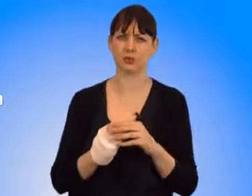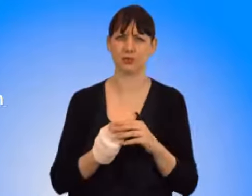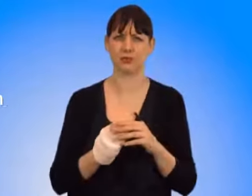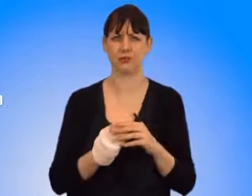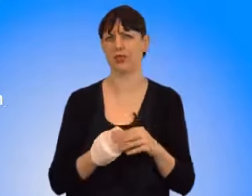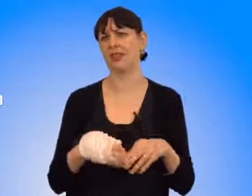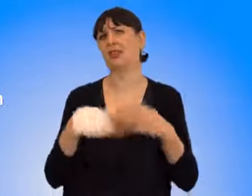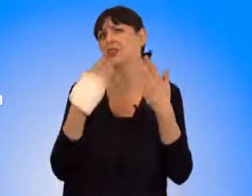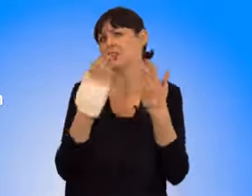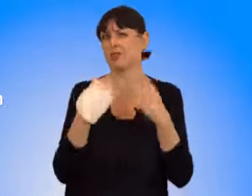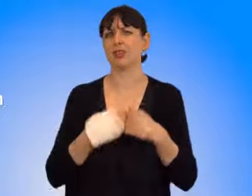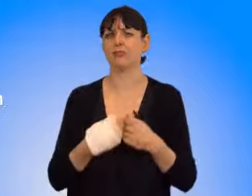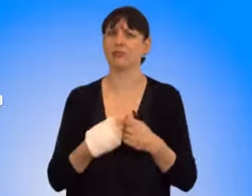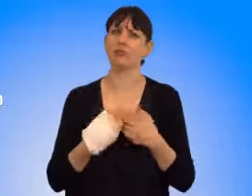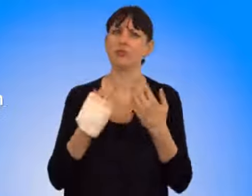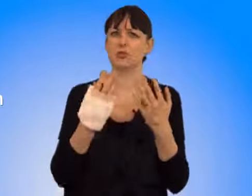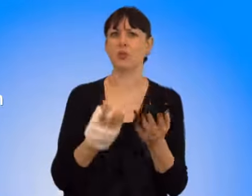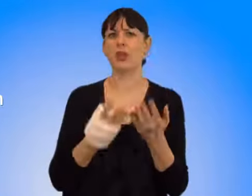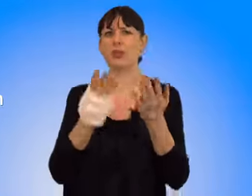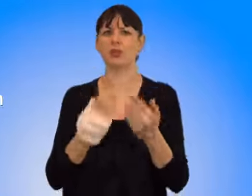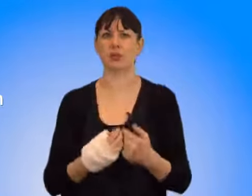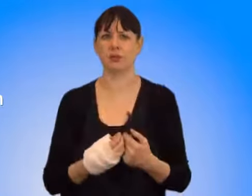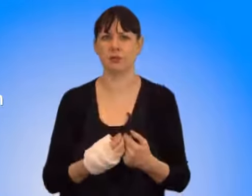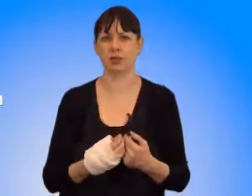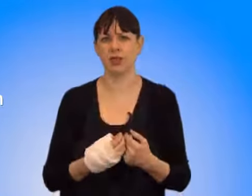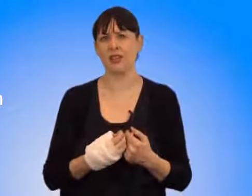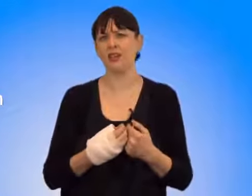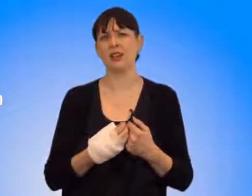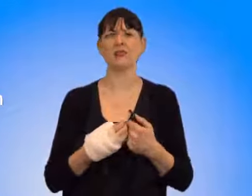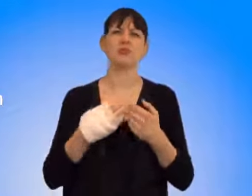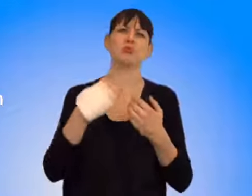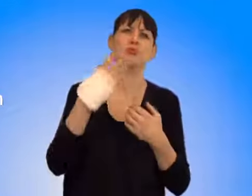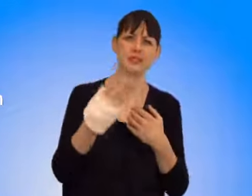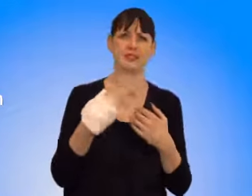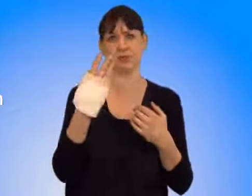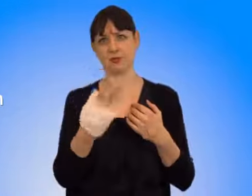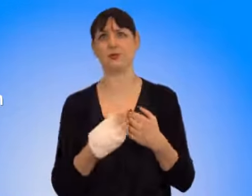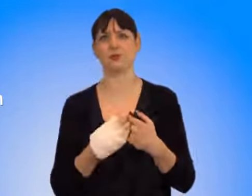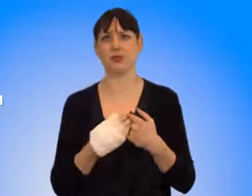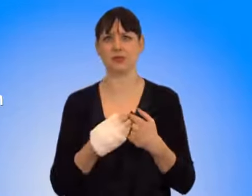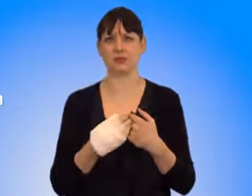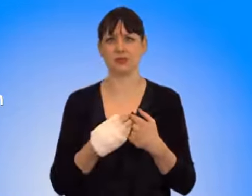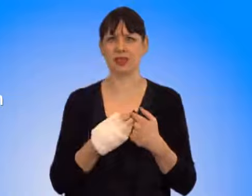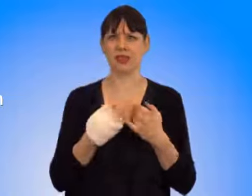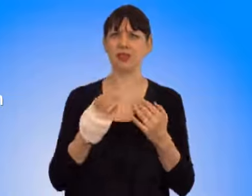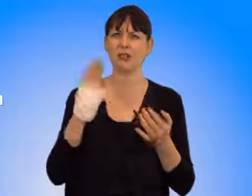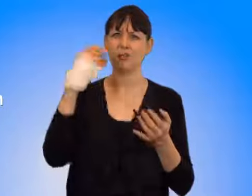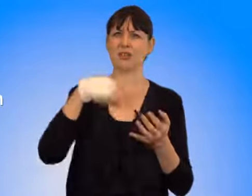foot. Usually, when you sprain your ankle, you have to rest it for a few days and you have to put